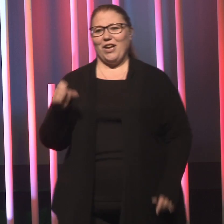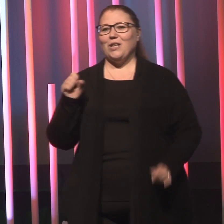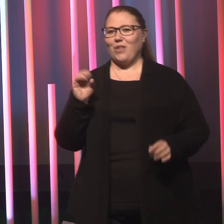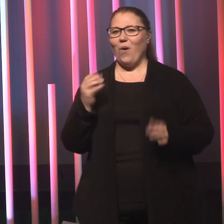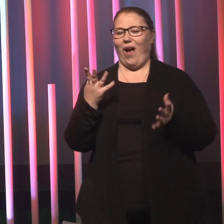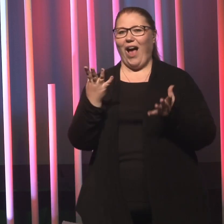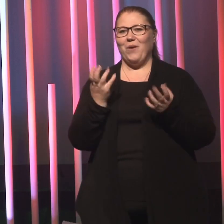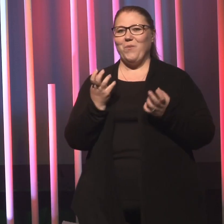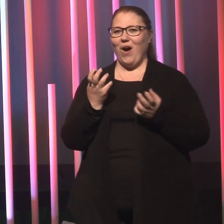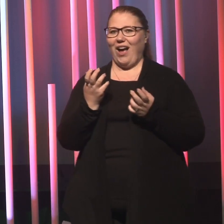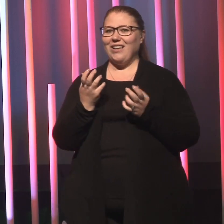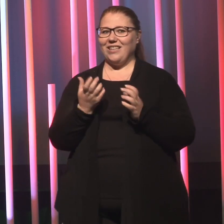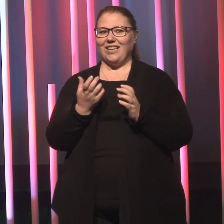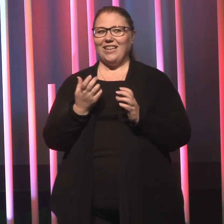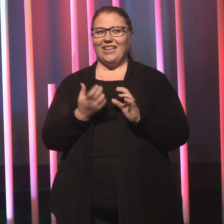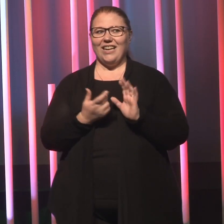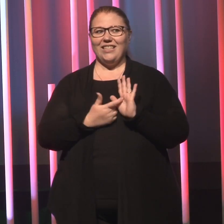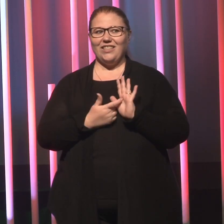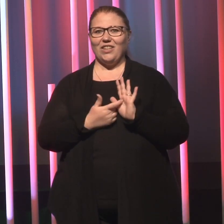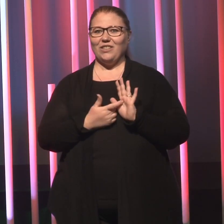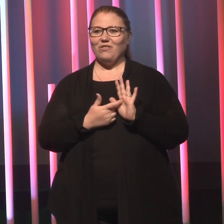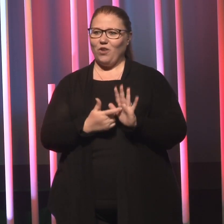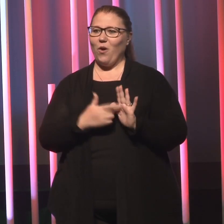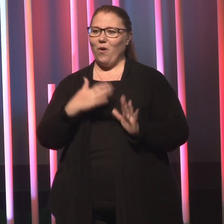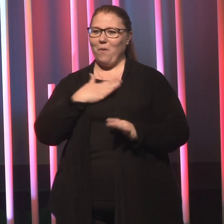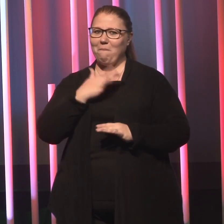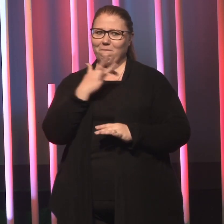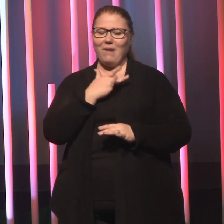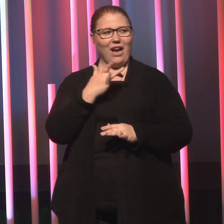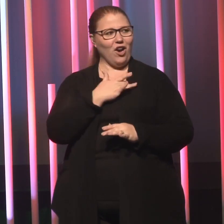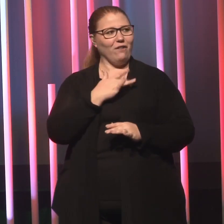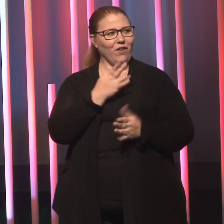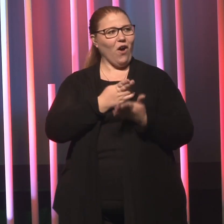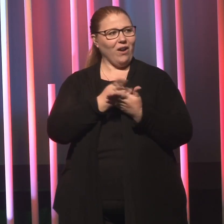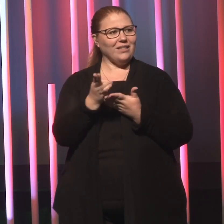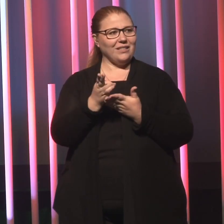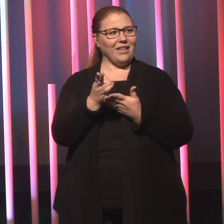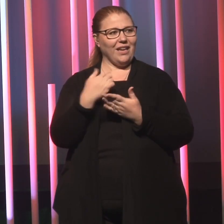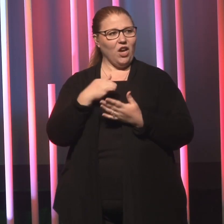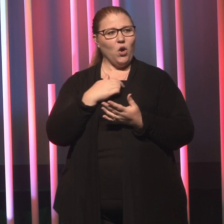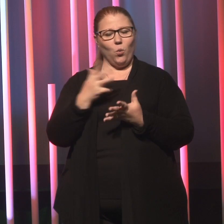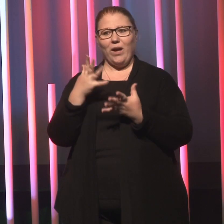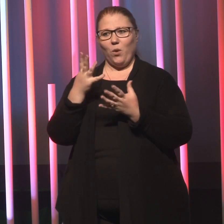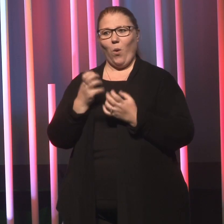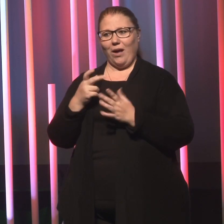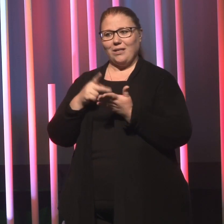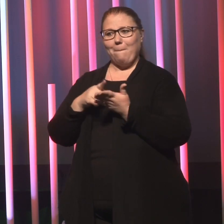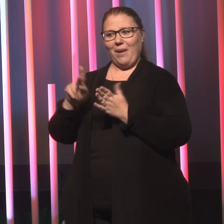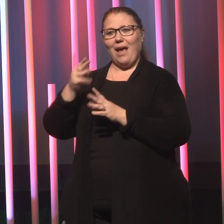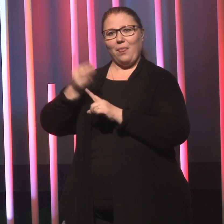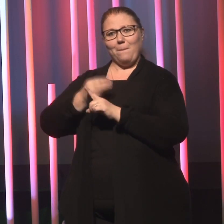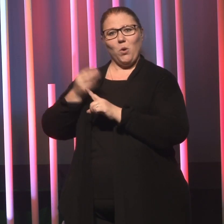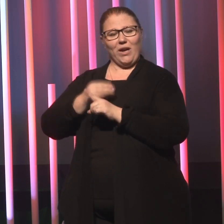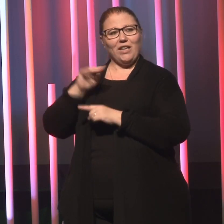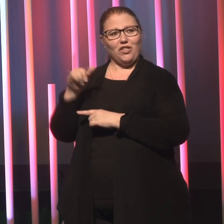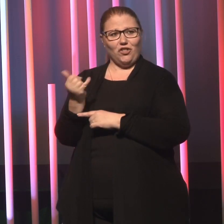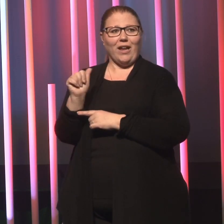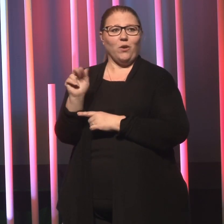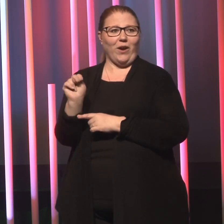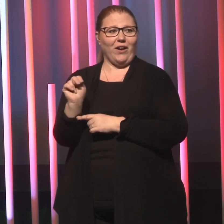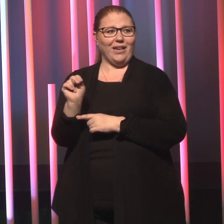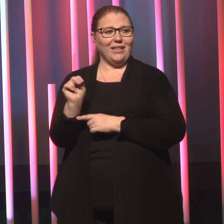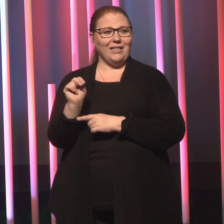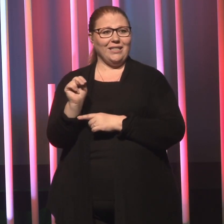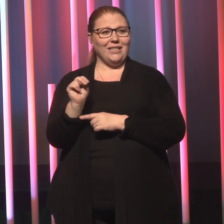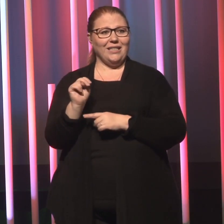do want to express my heartfelt honesty that we would like to pay the mortgage in January. So we're going 2